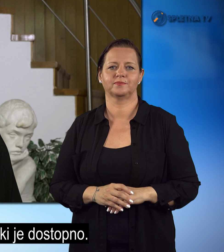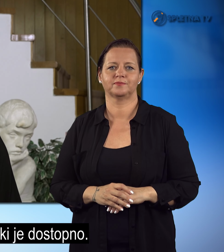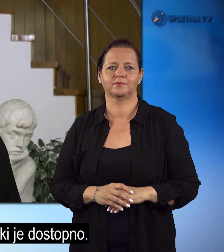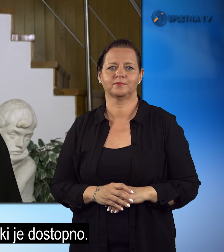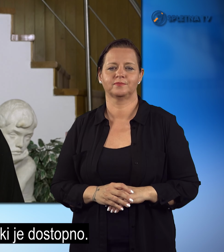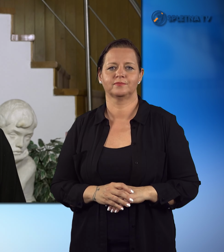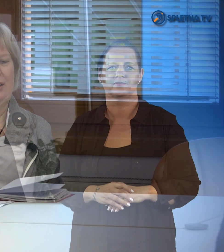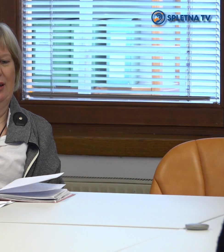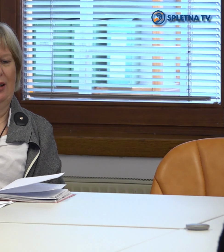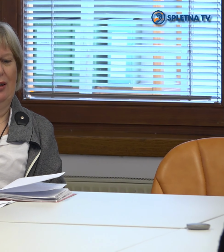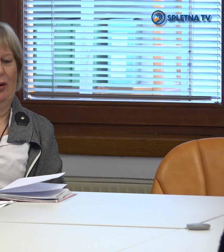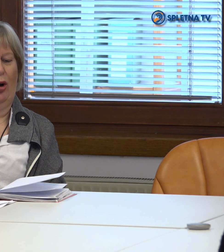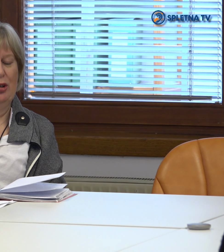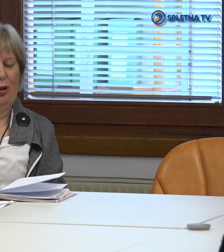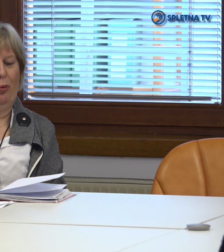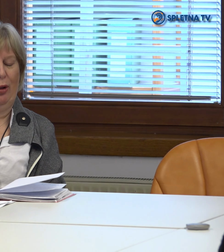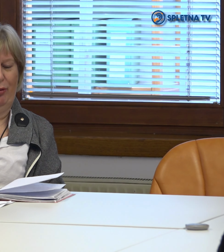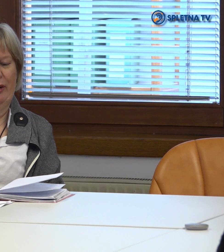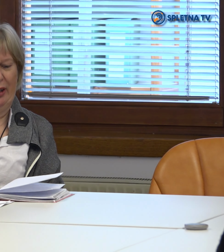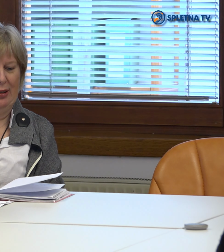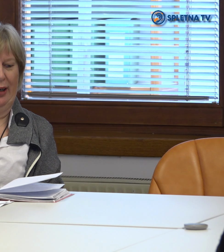that is accessible.